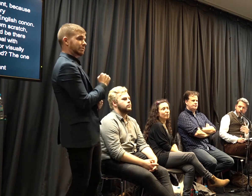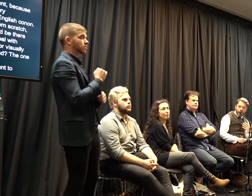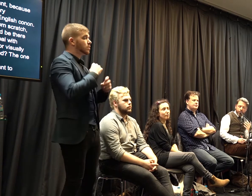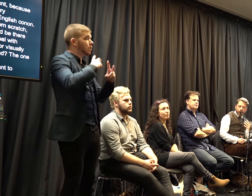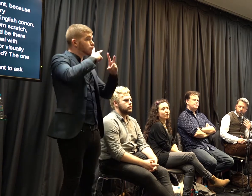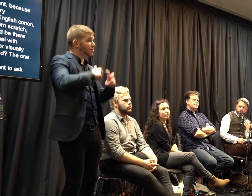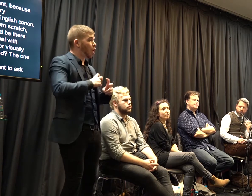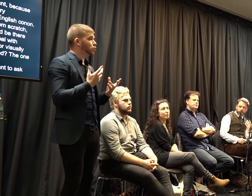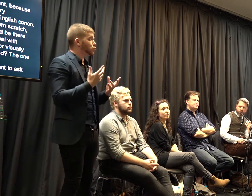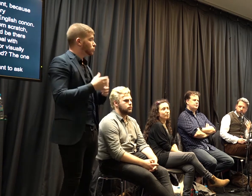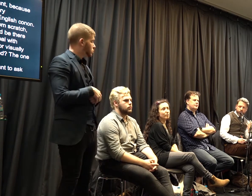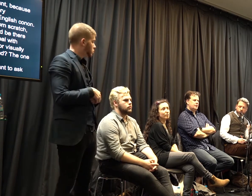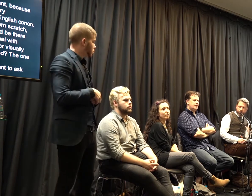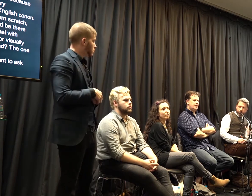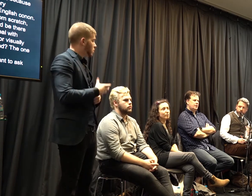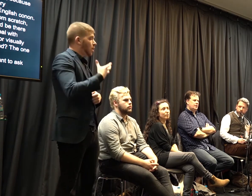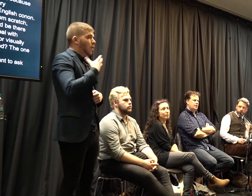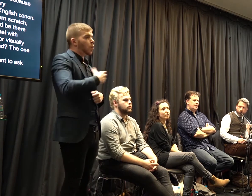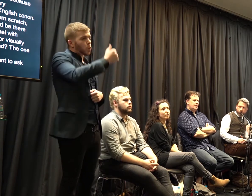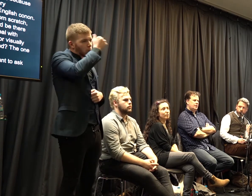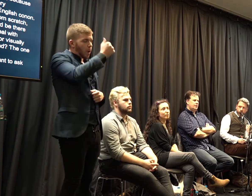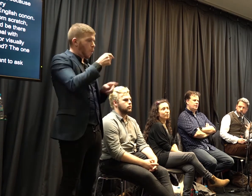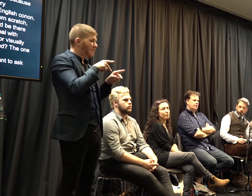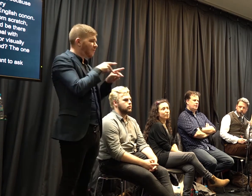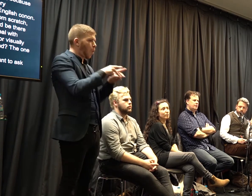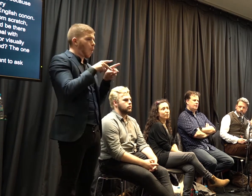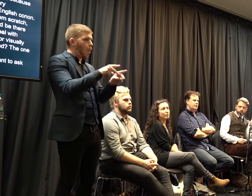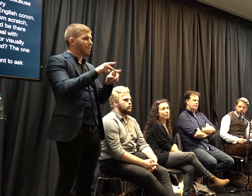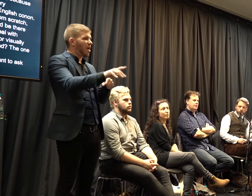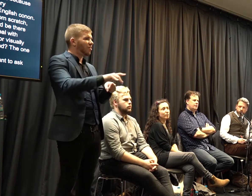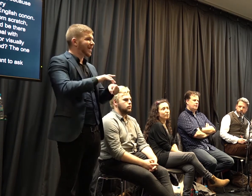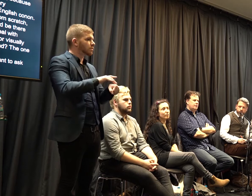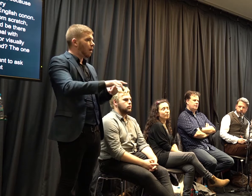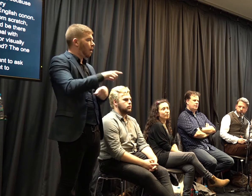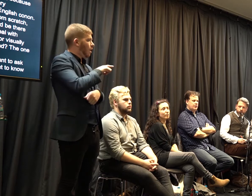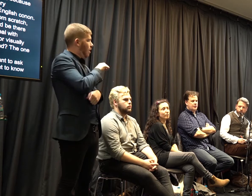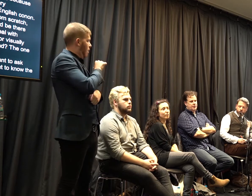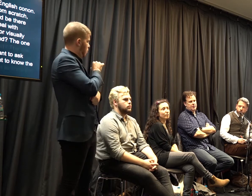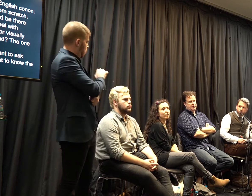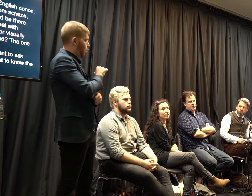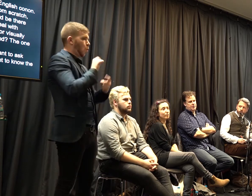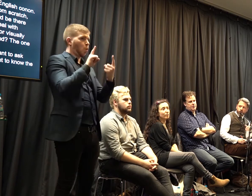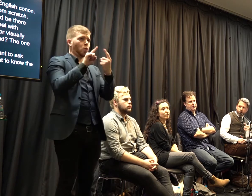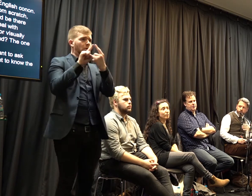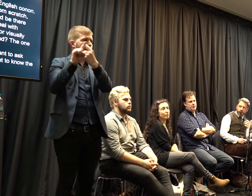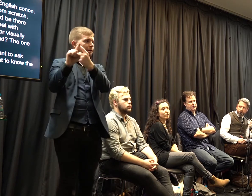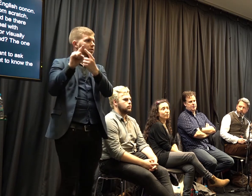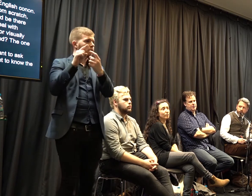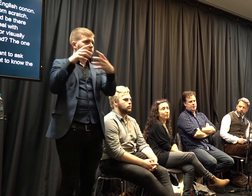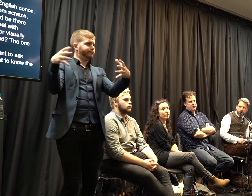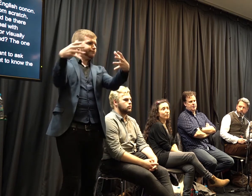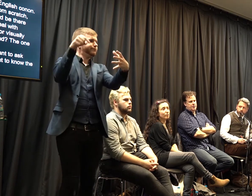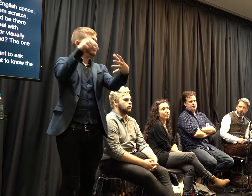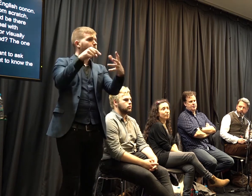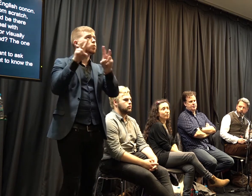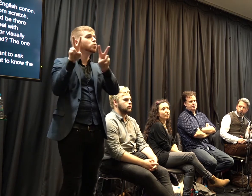likewise. I want to know the forms of theatre that your respondents saw. So had they